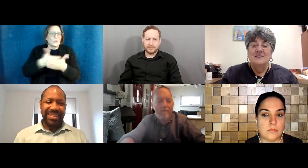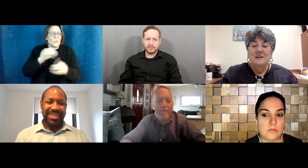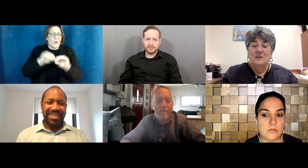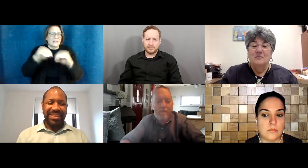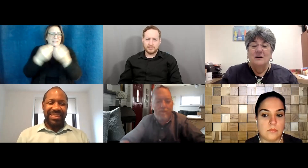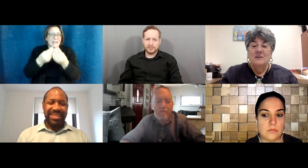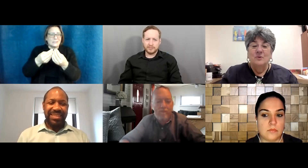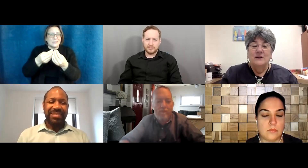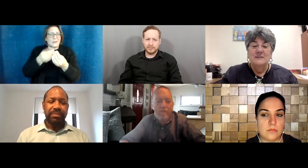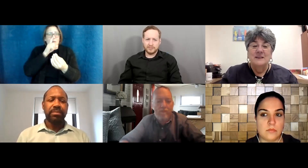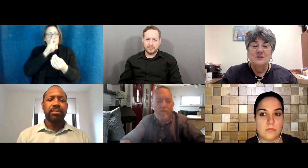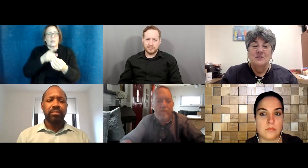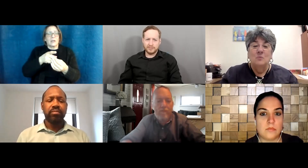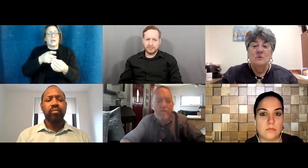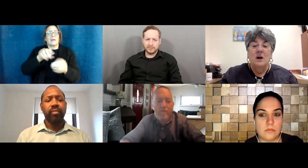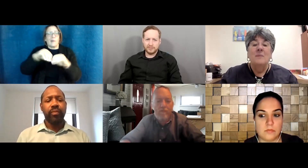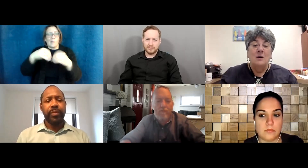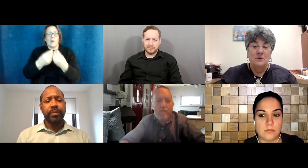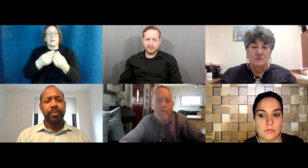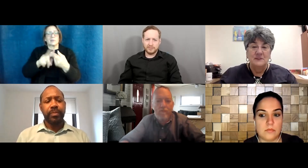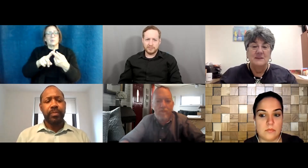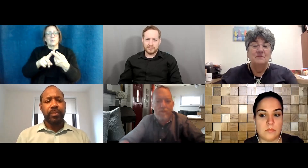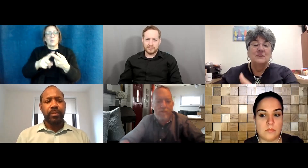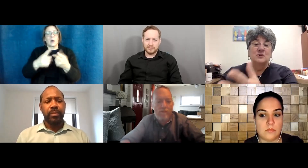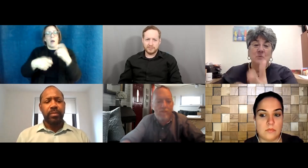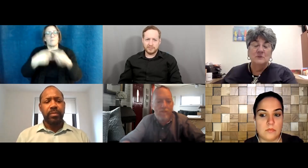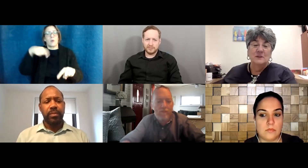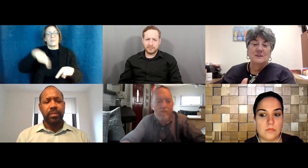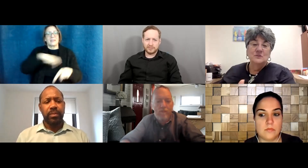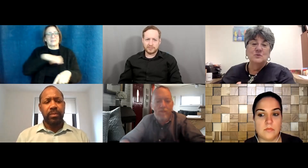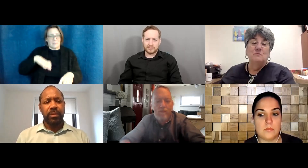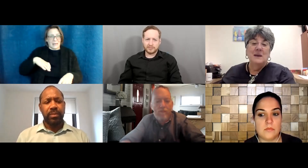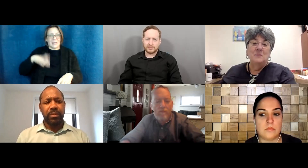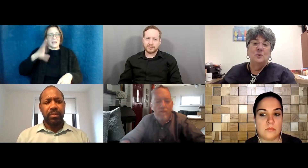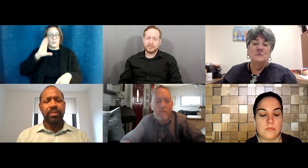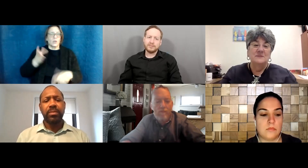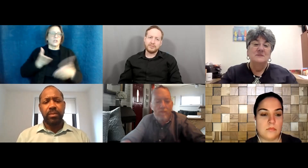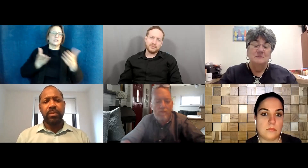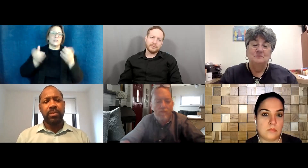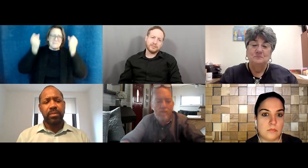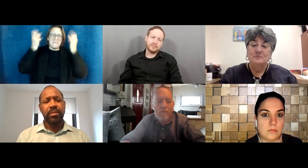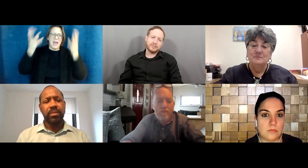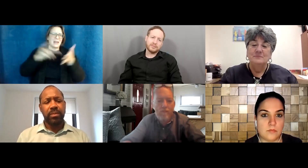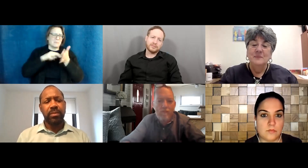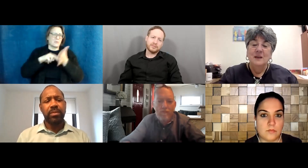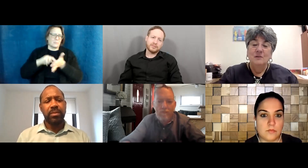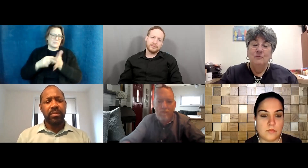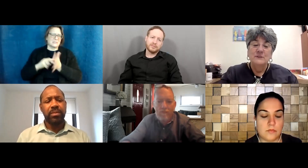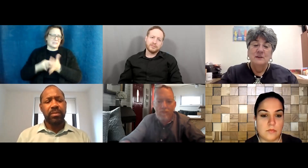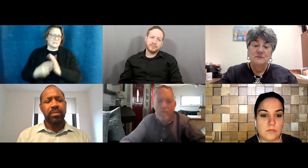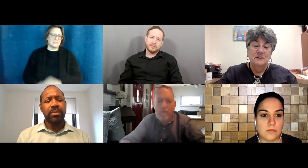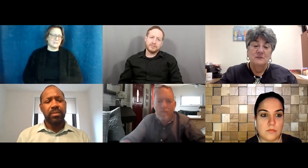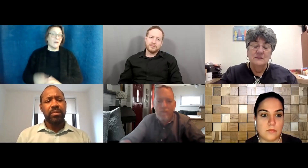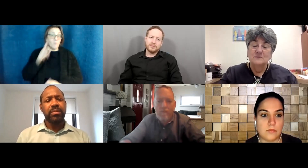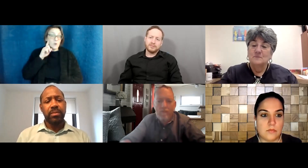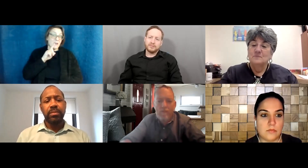as an organization that will come out of this and eventually will serve many purposes for